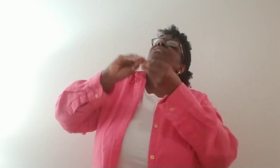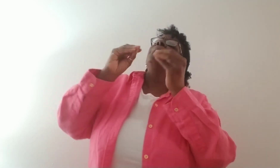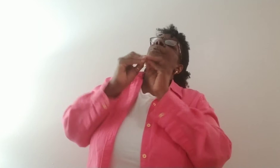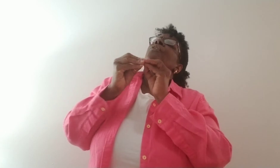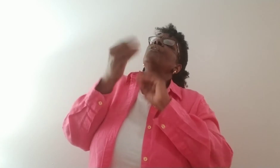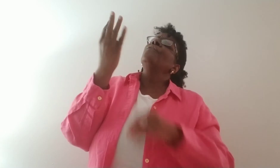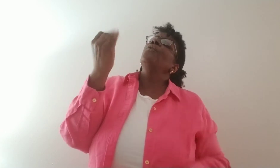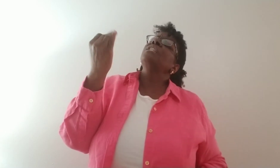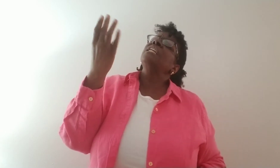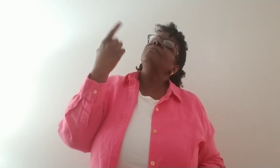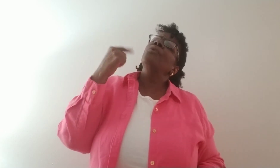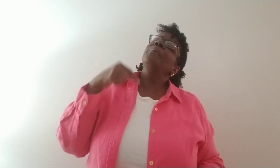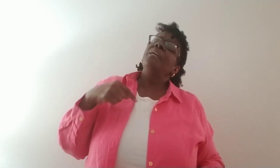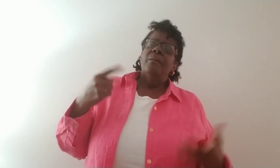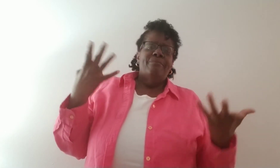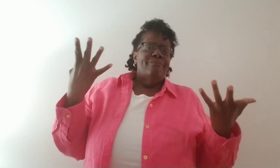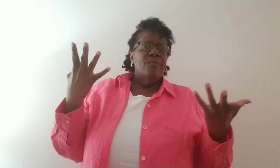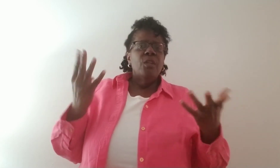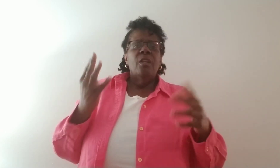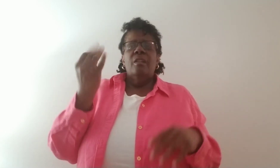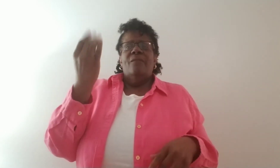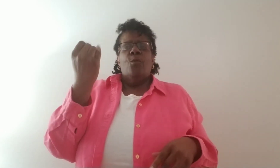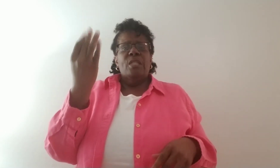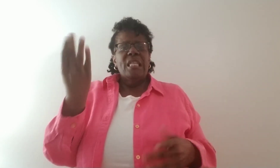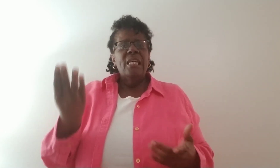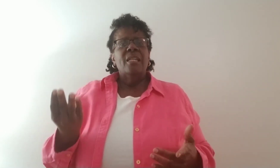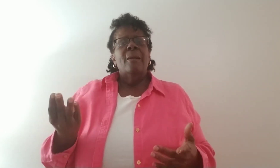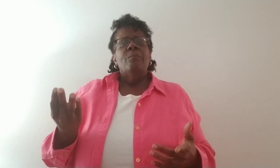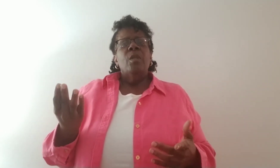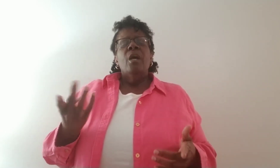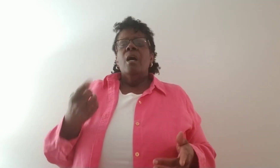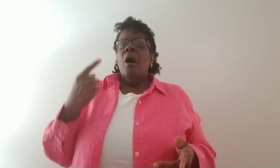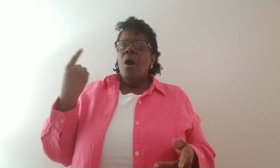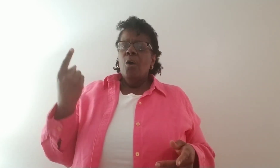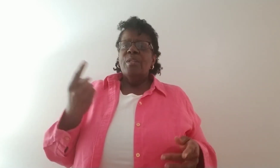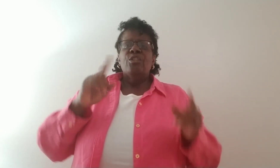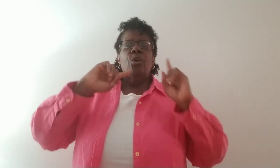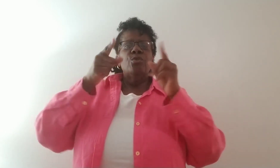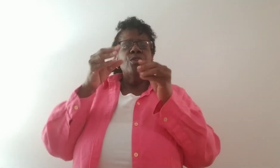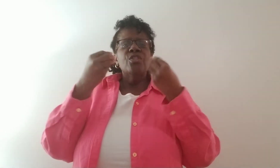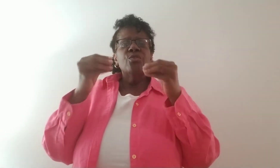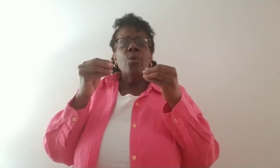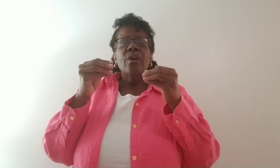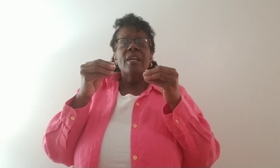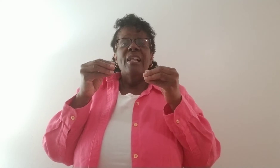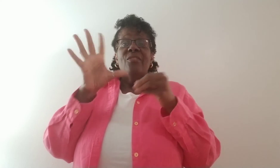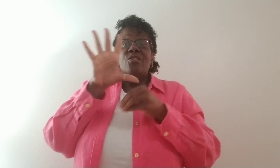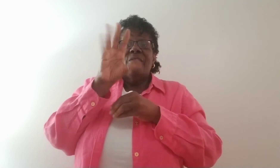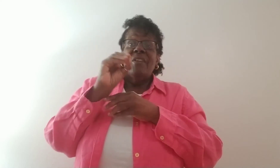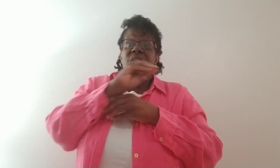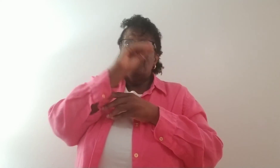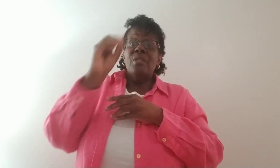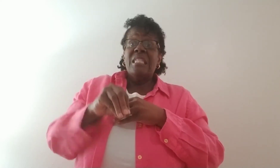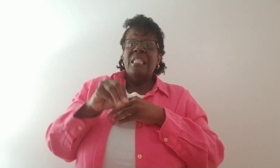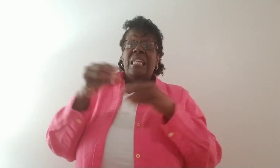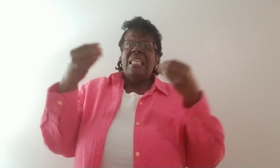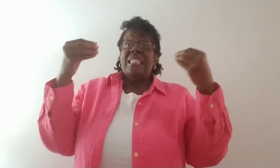number 14 for me? 14, always. You go to the store. There's a 50%